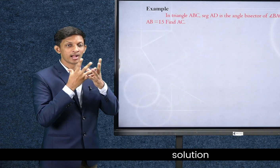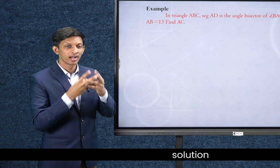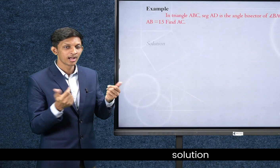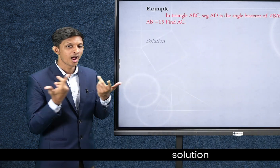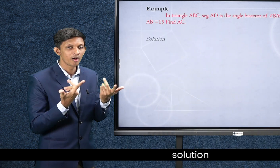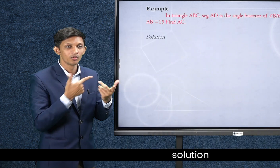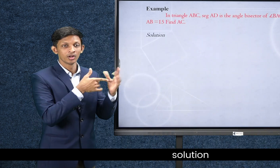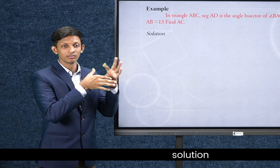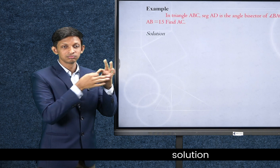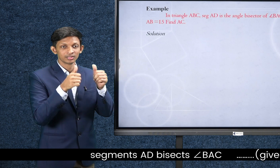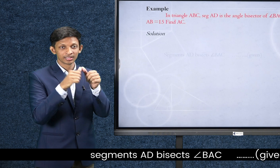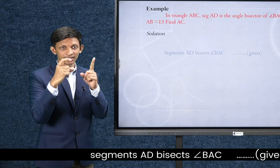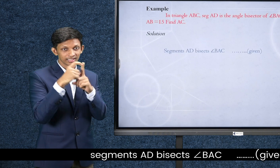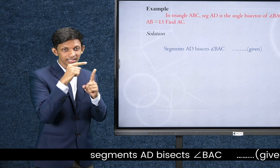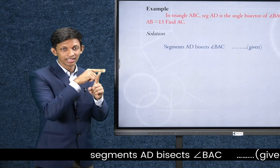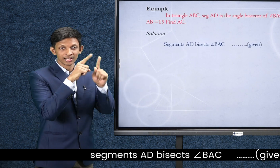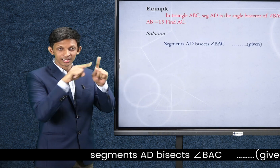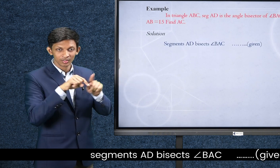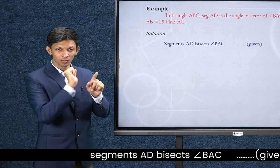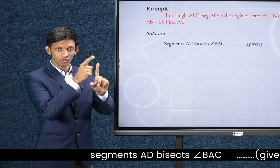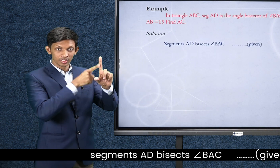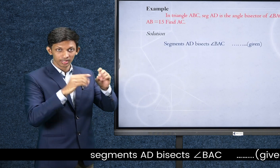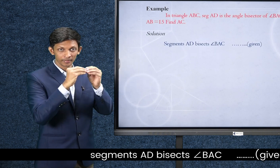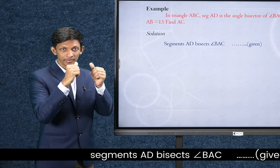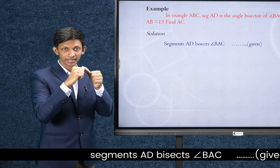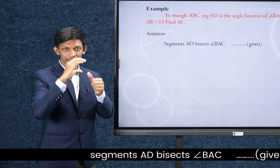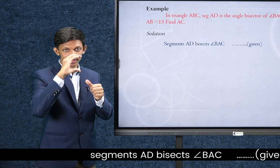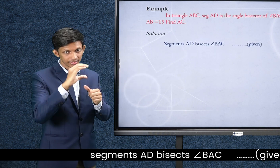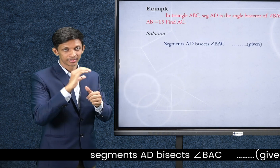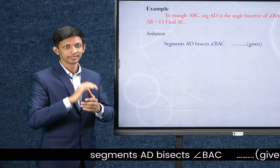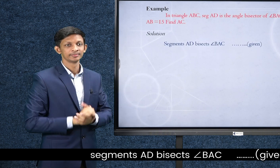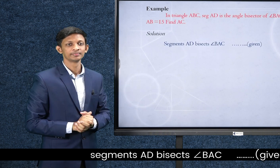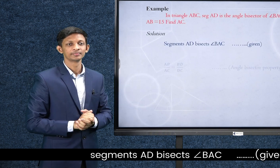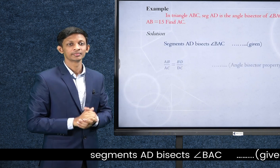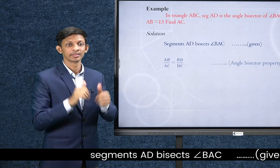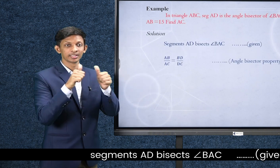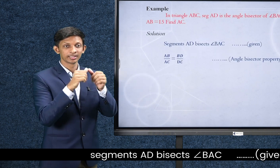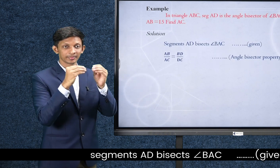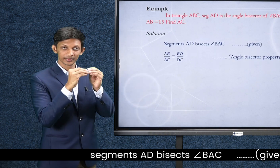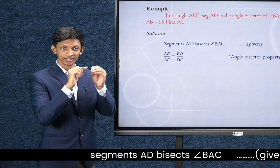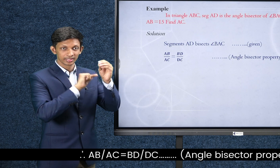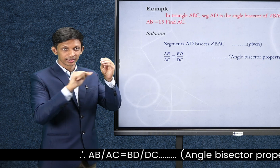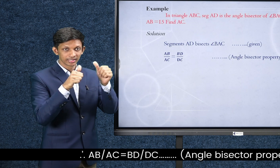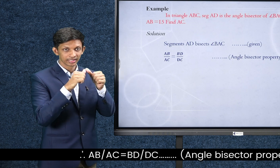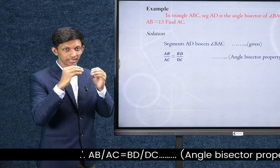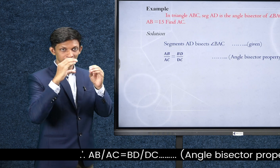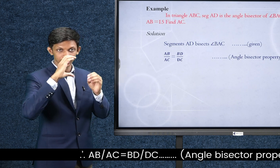Solution. Segment AD bisects angle BAC, which is given. AB by AC is